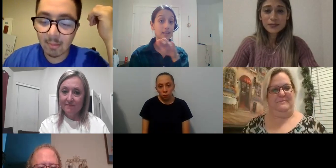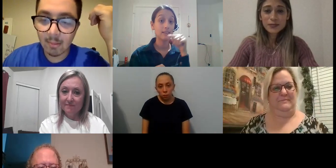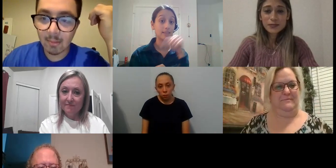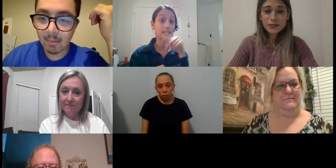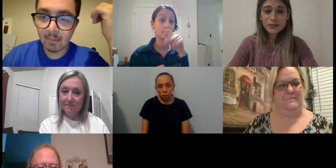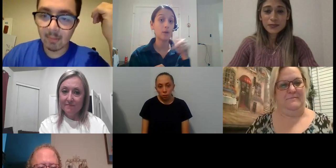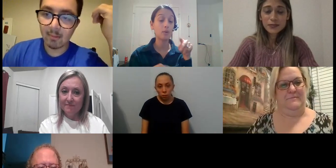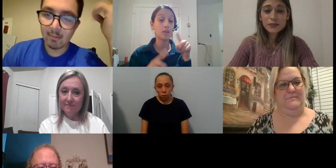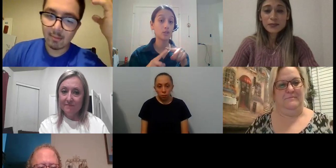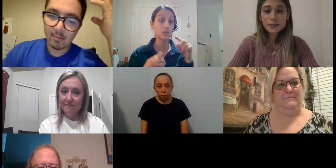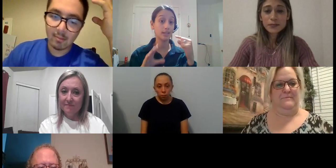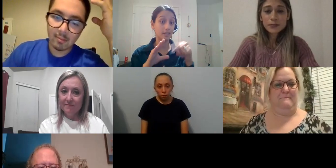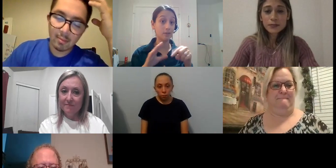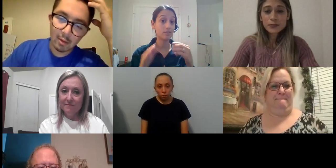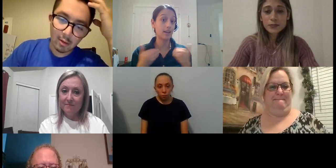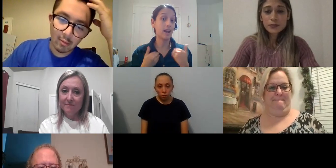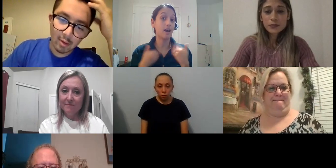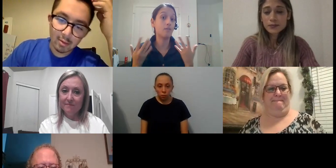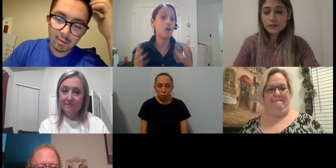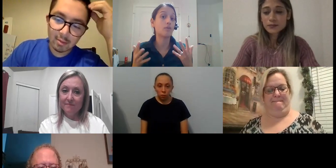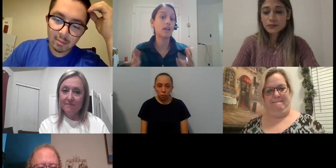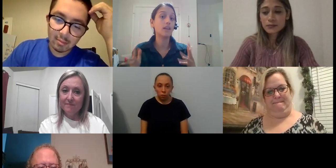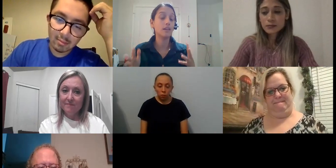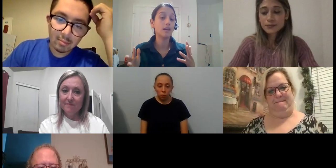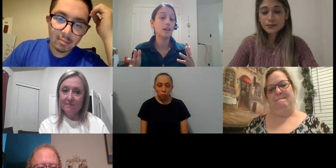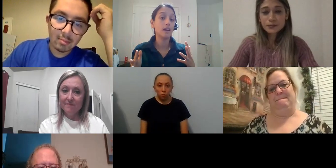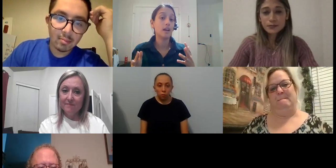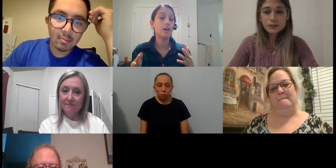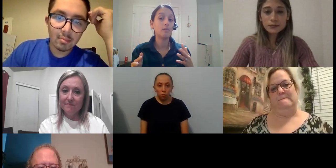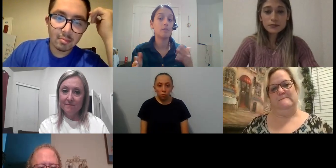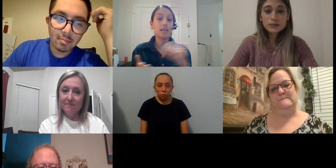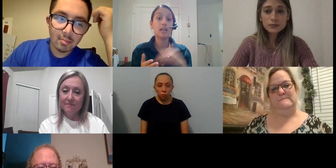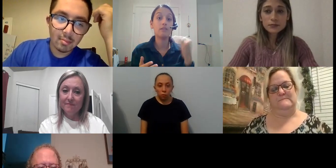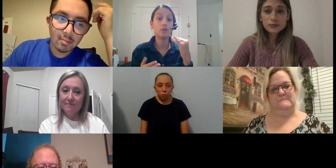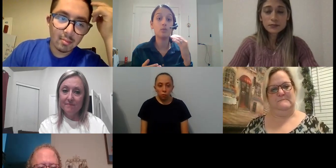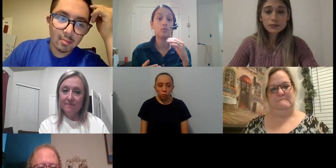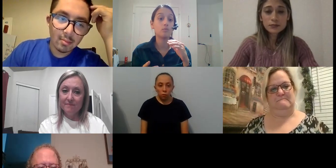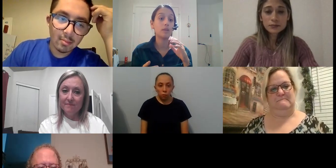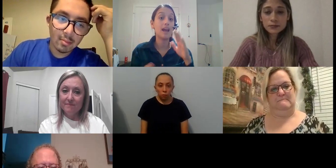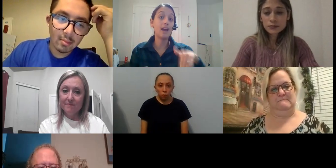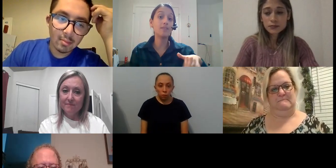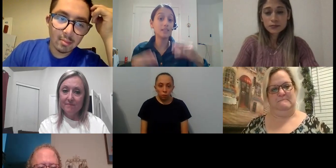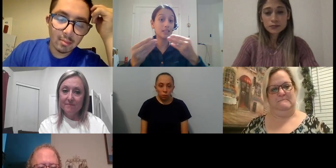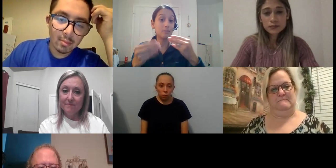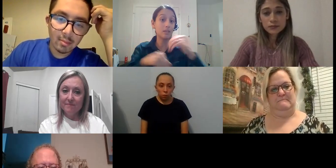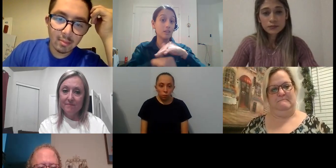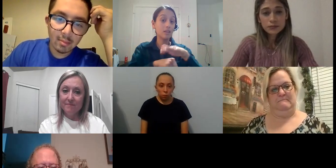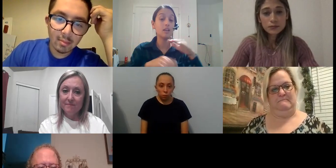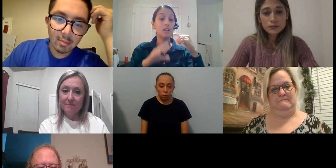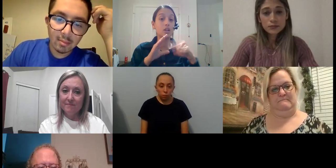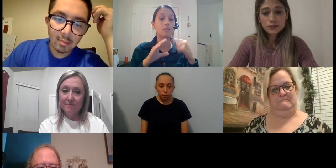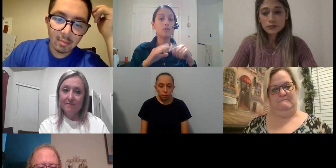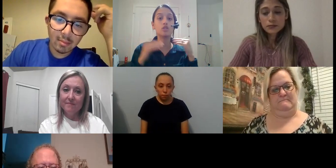send this PowerPoint to the emails that I have already. Again, if you haven't sent